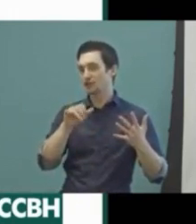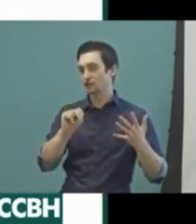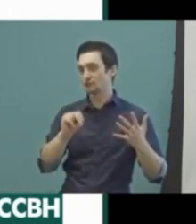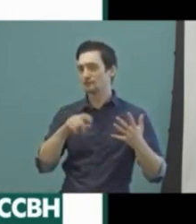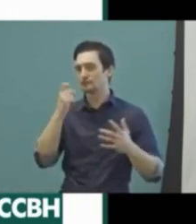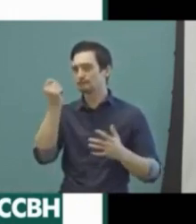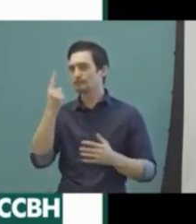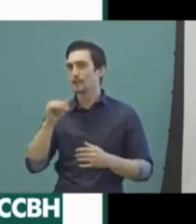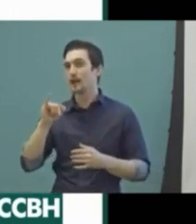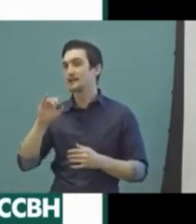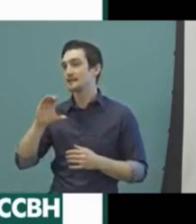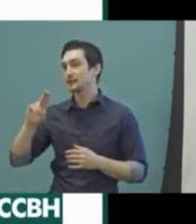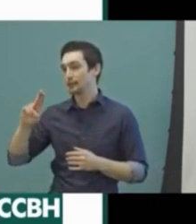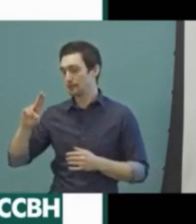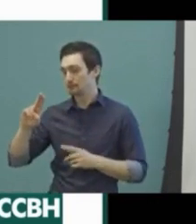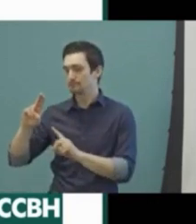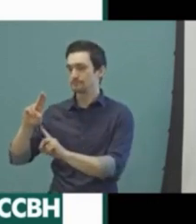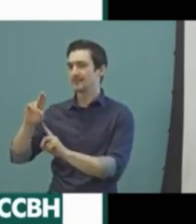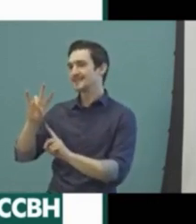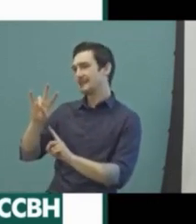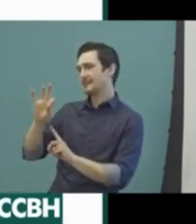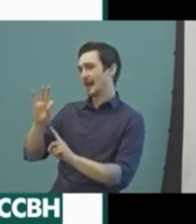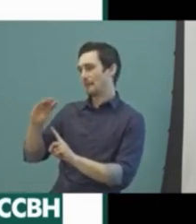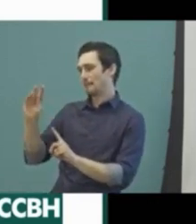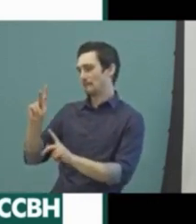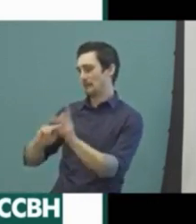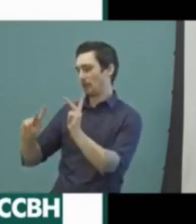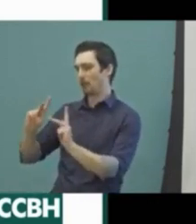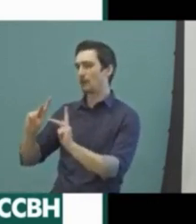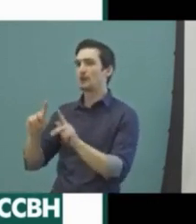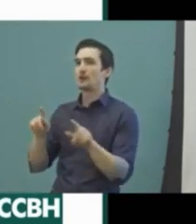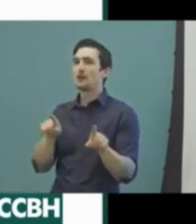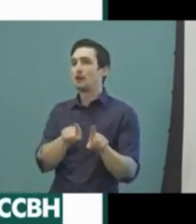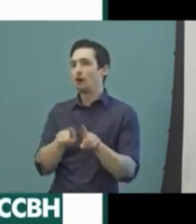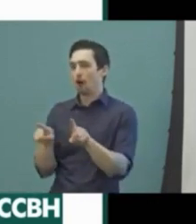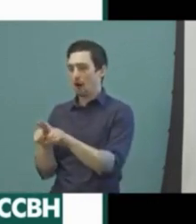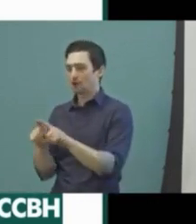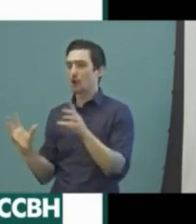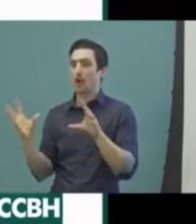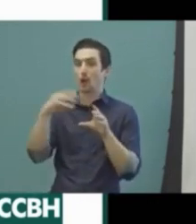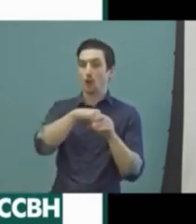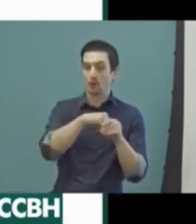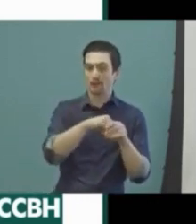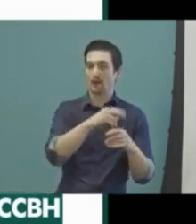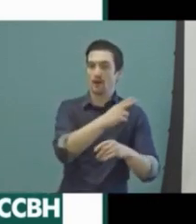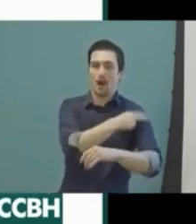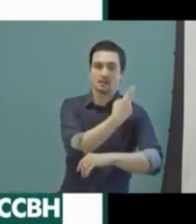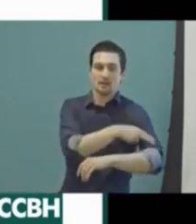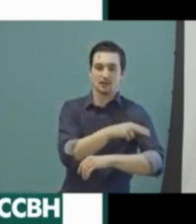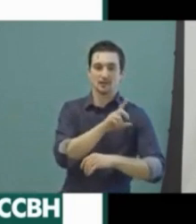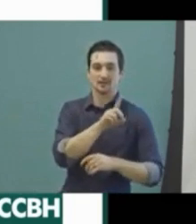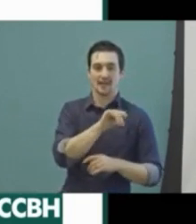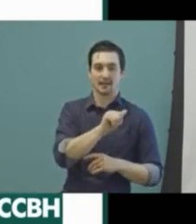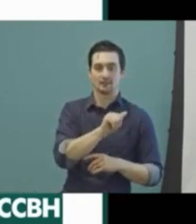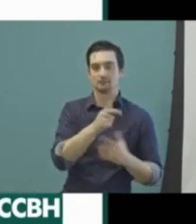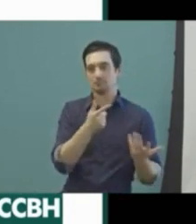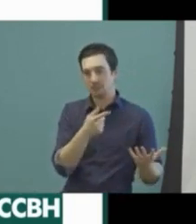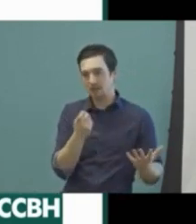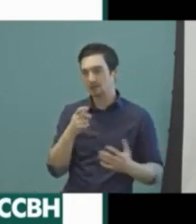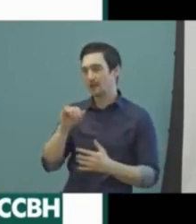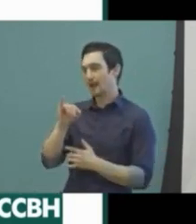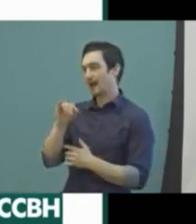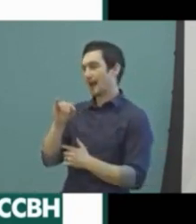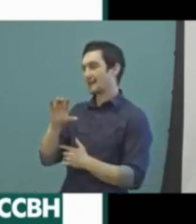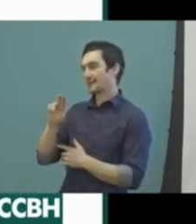ICU admission, those 79 people represented there are also included in the hospitalization data, because that is considered a